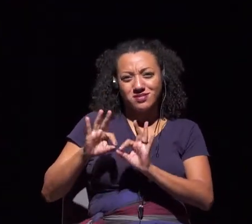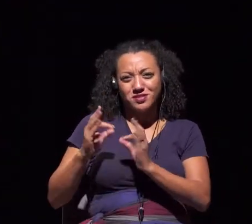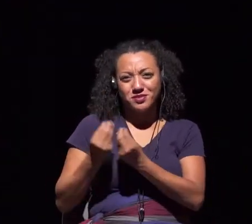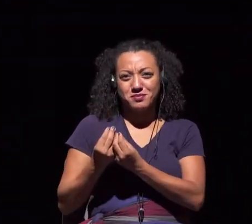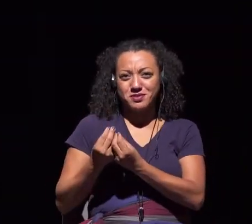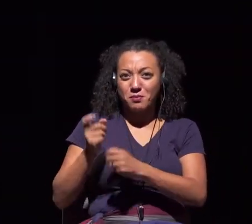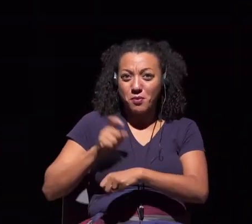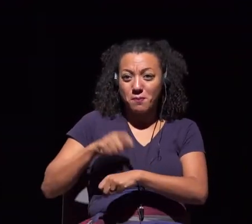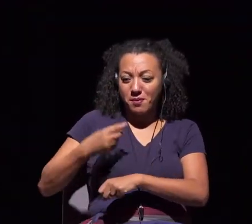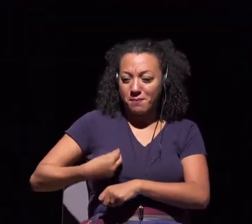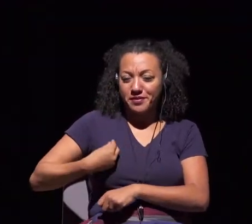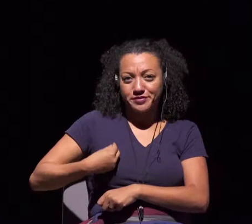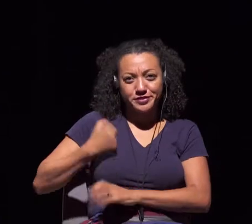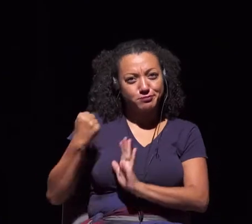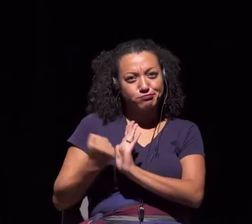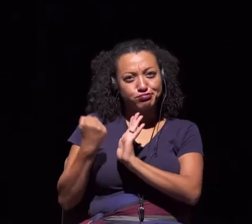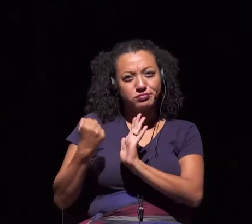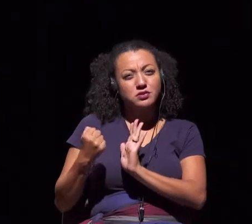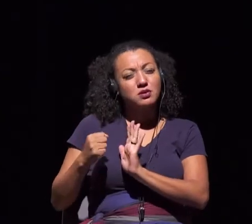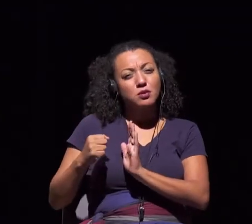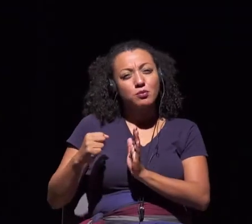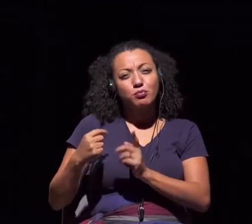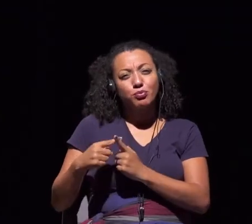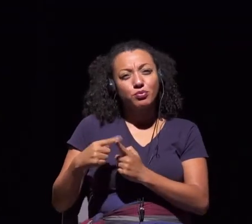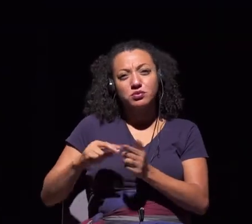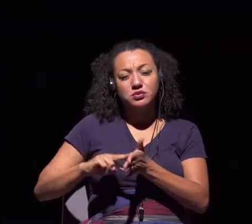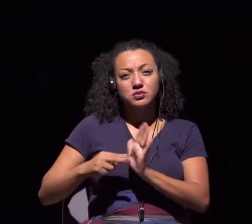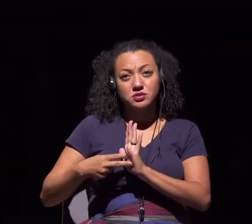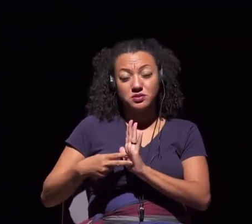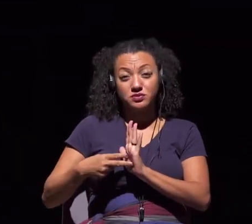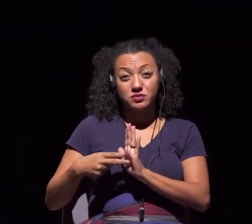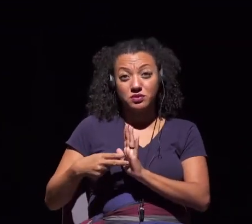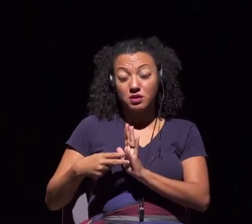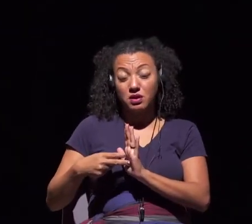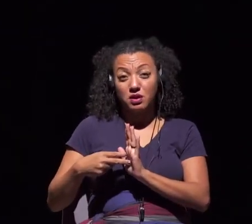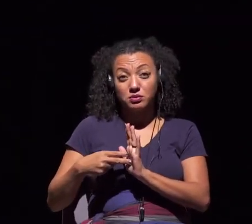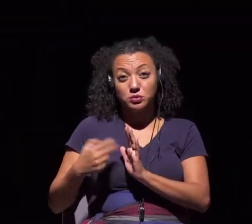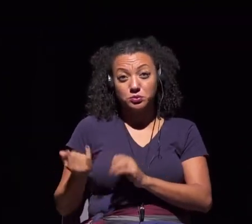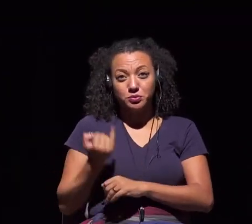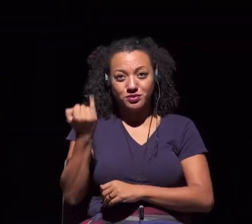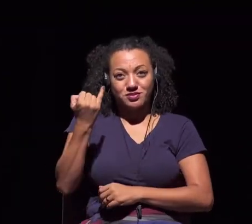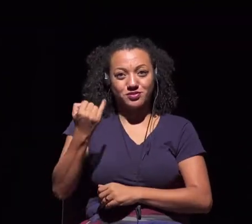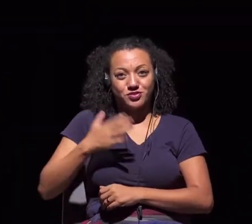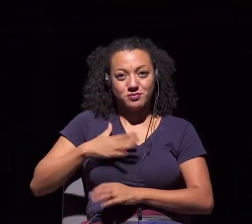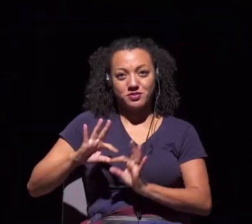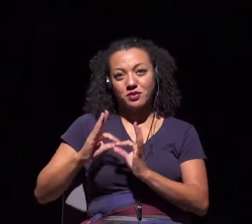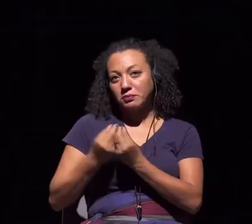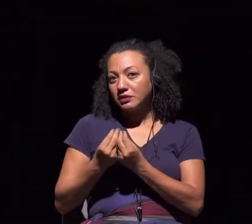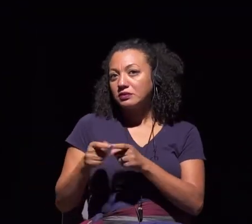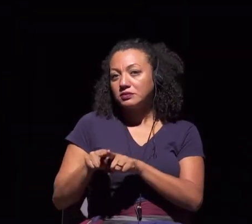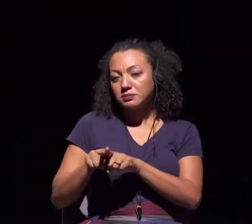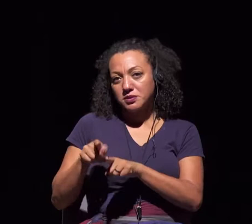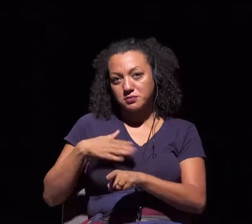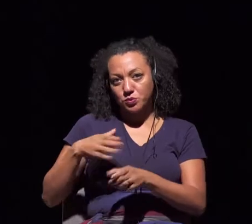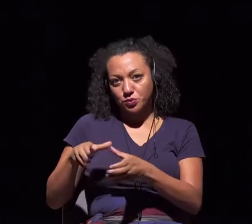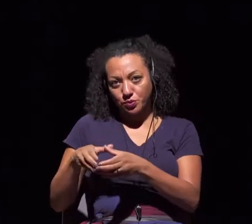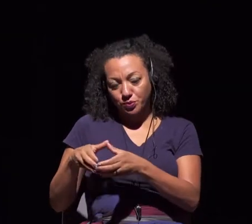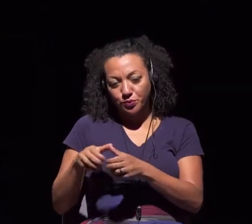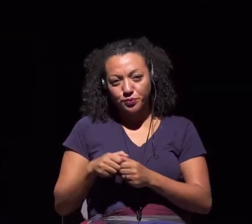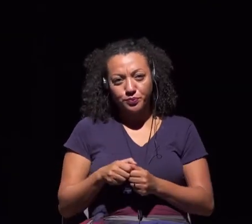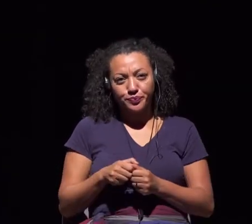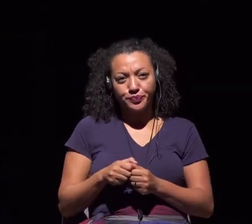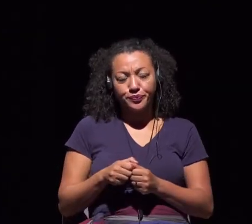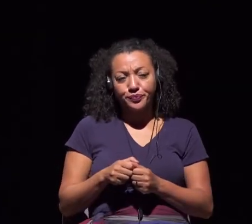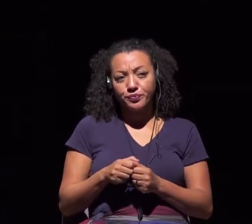either myself or my family and community. And so in 96,